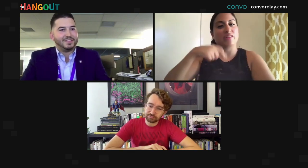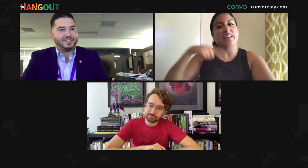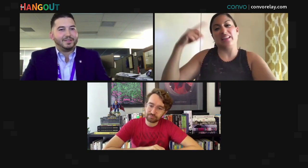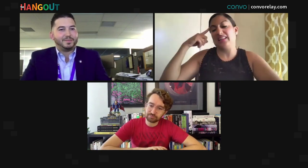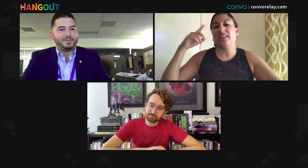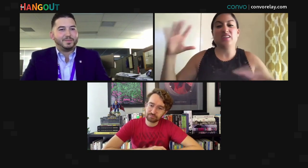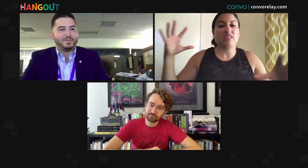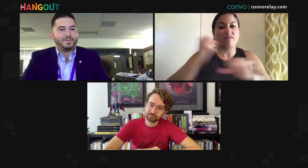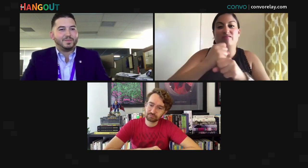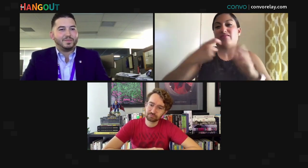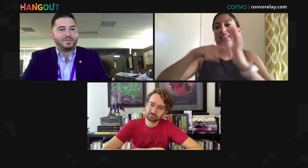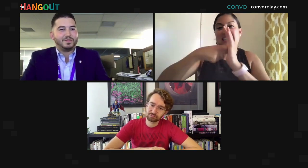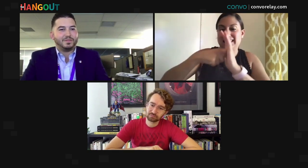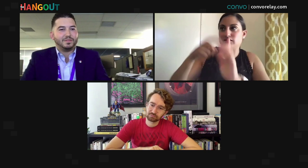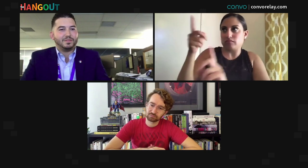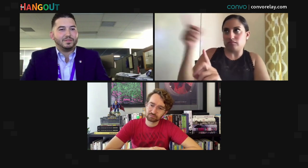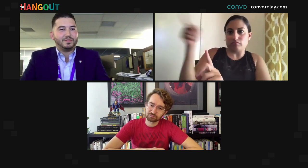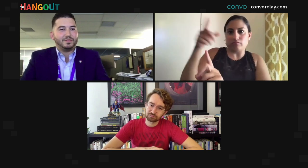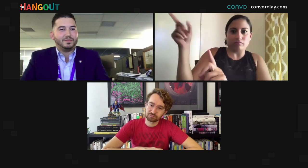Shiran speaking.